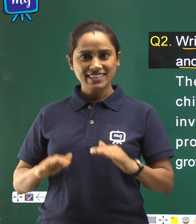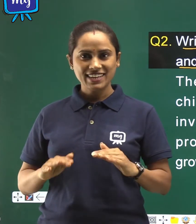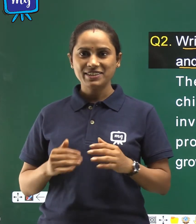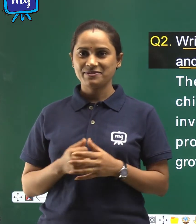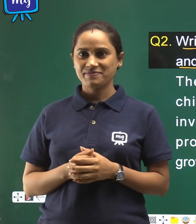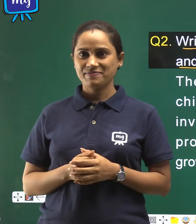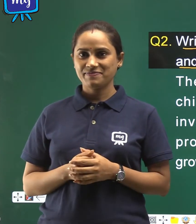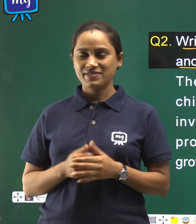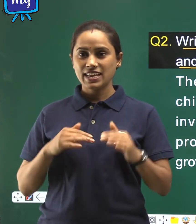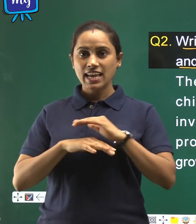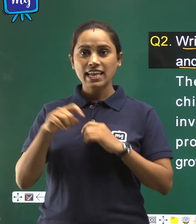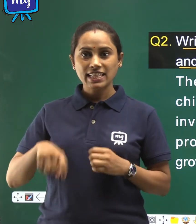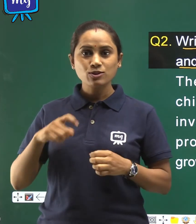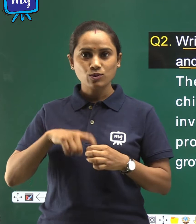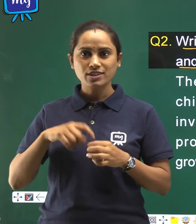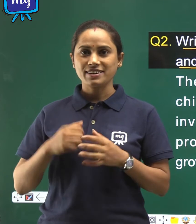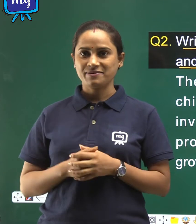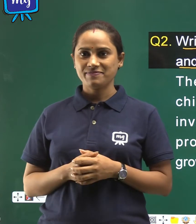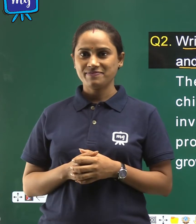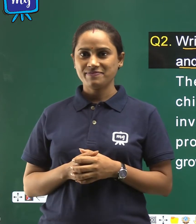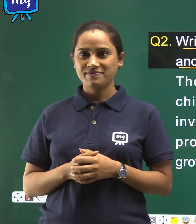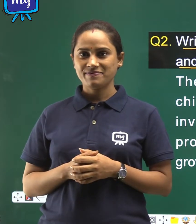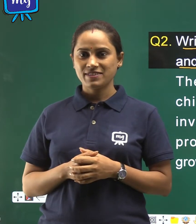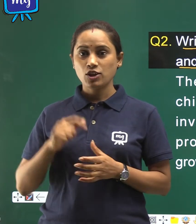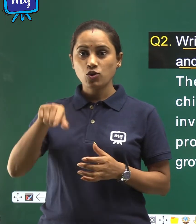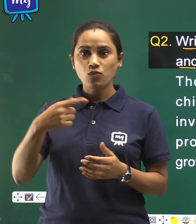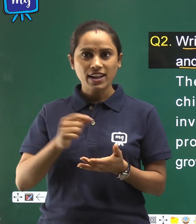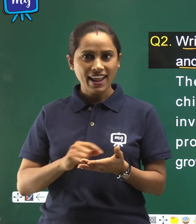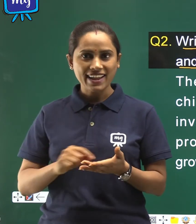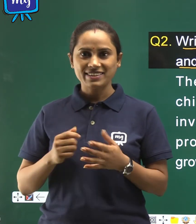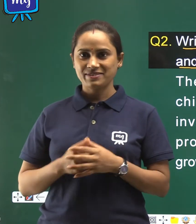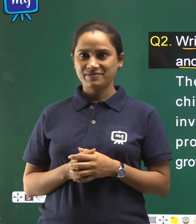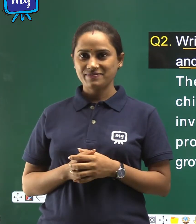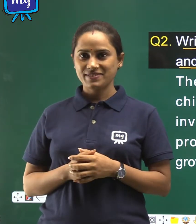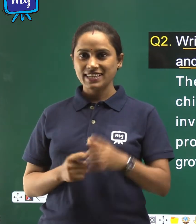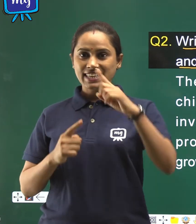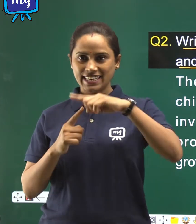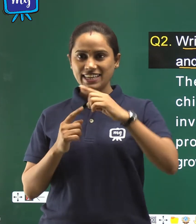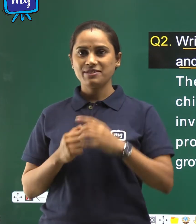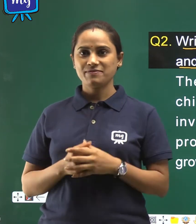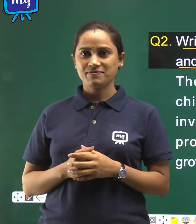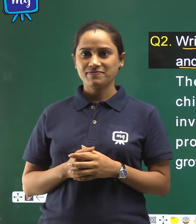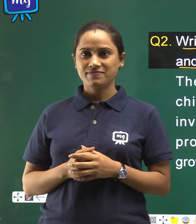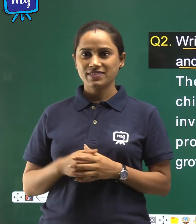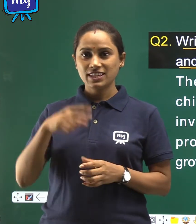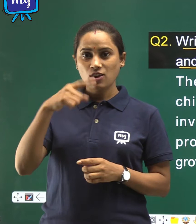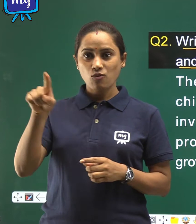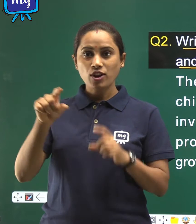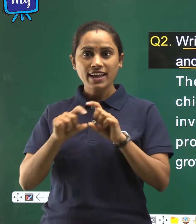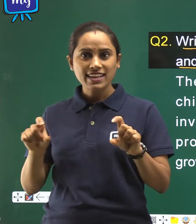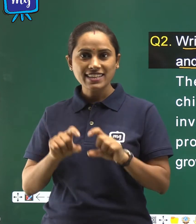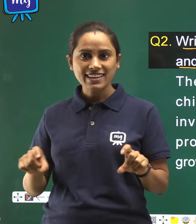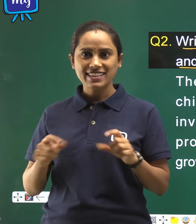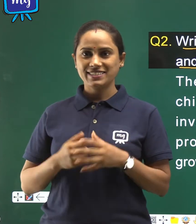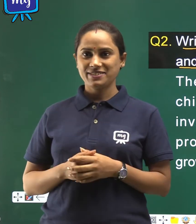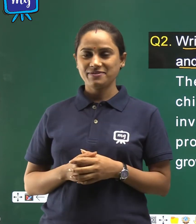Children, in this question, you will write T for correct